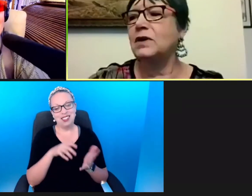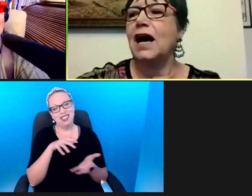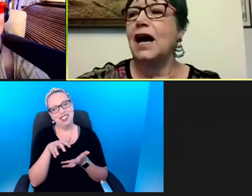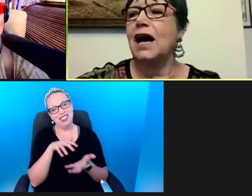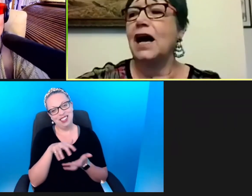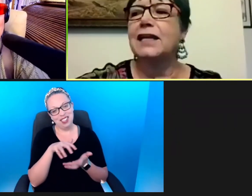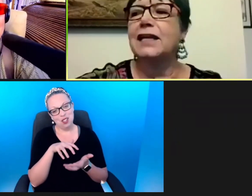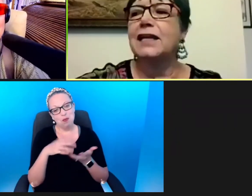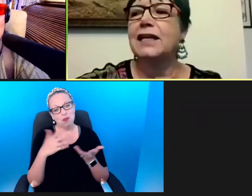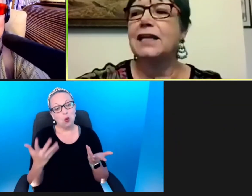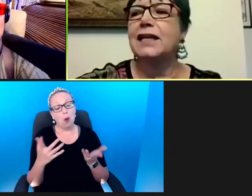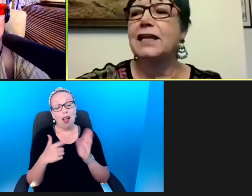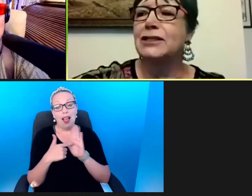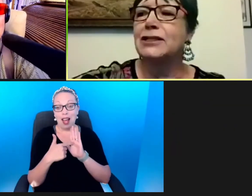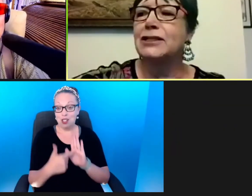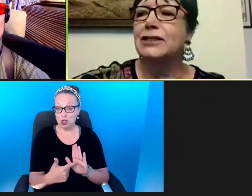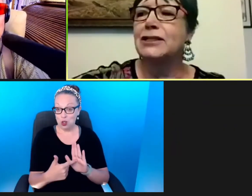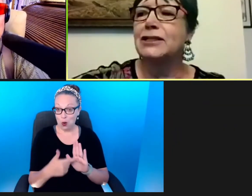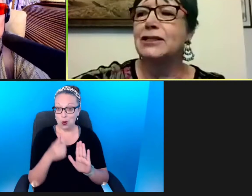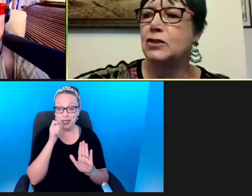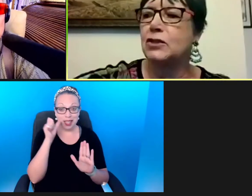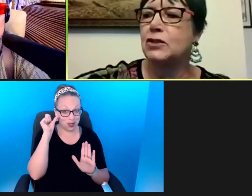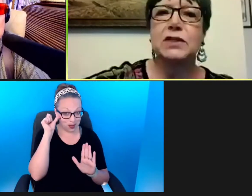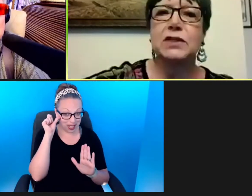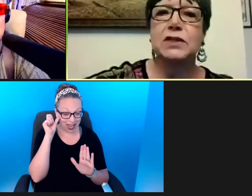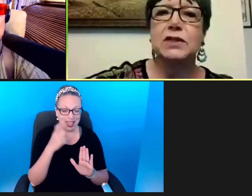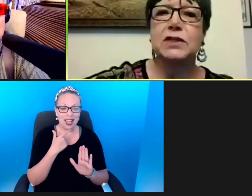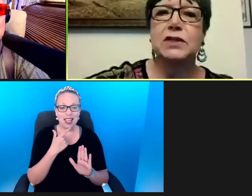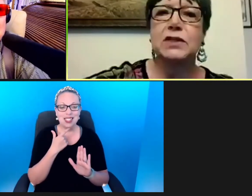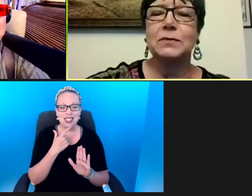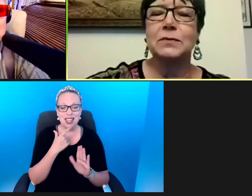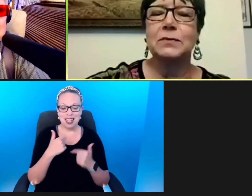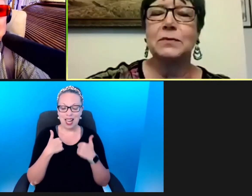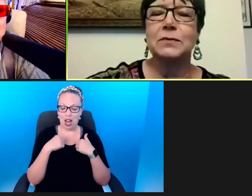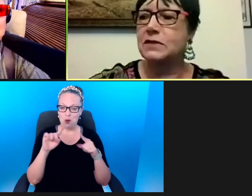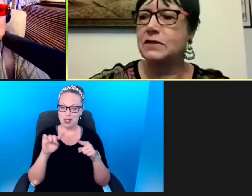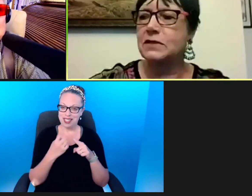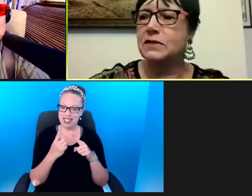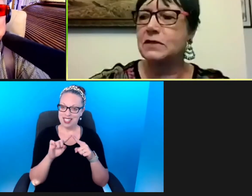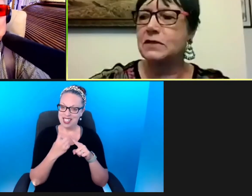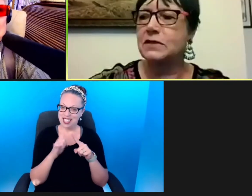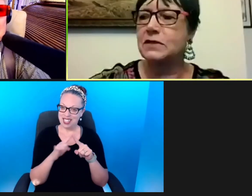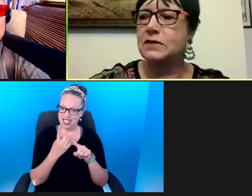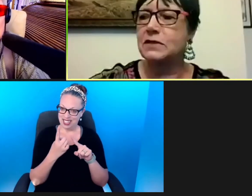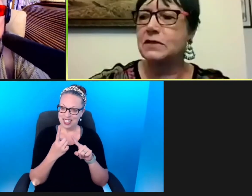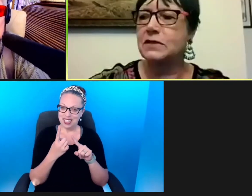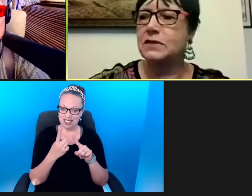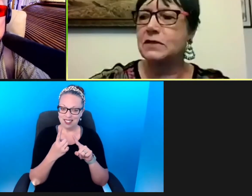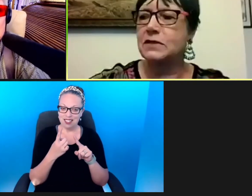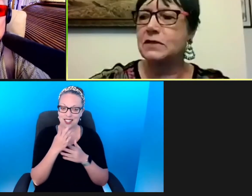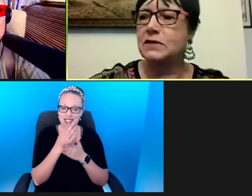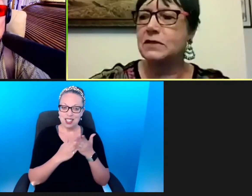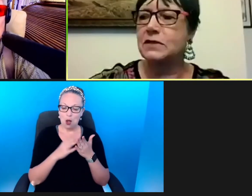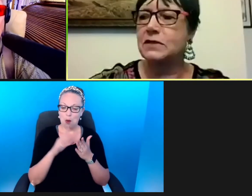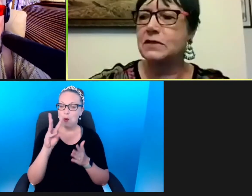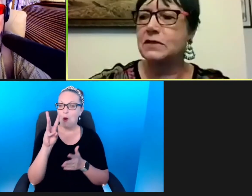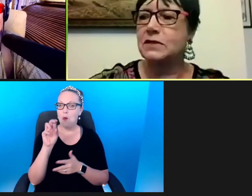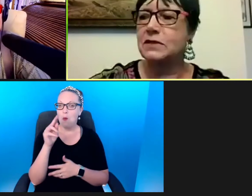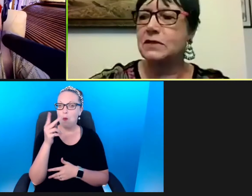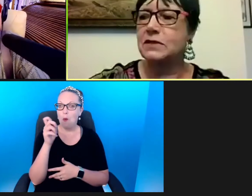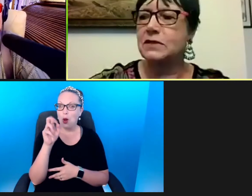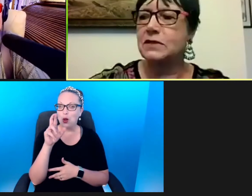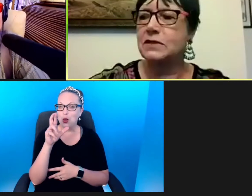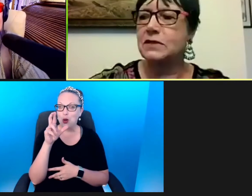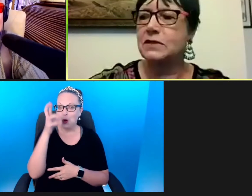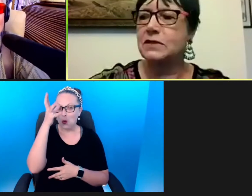Well, I showed this to you yesterday. I said I was knitting some Wonder Woman socks, and they're a